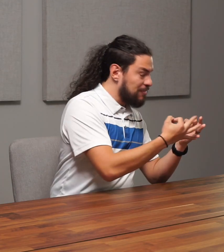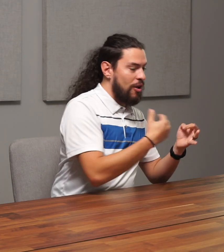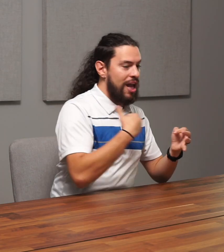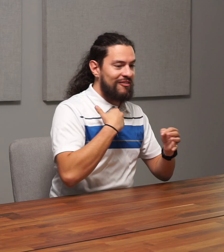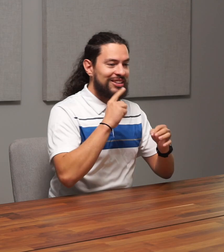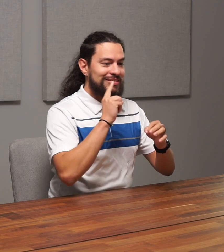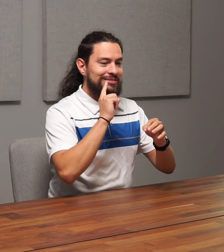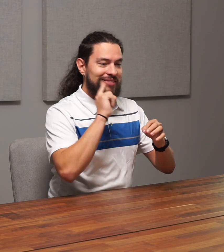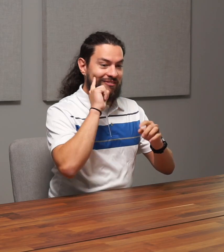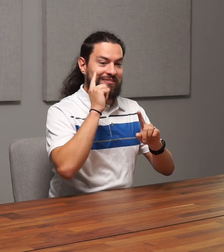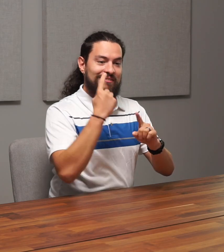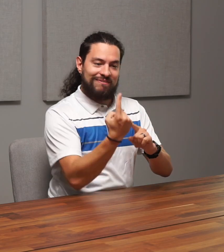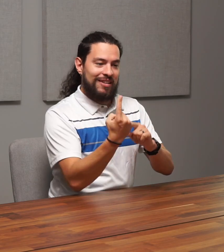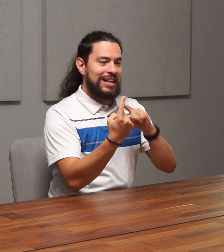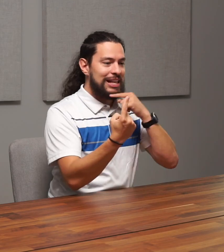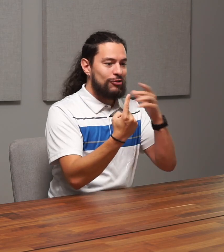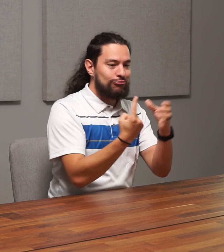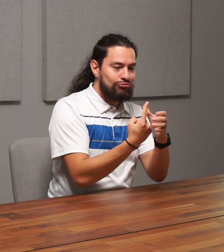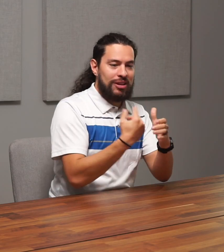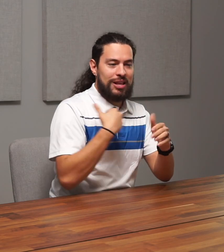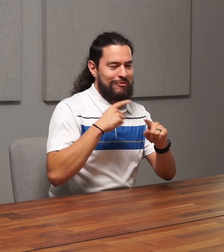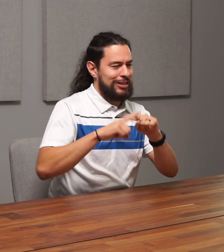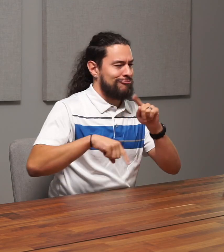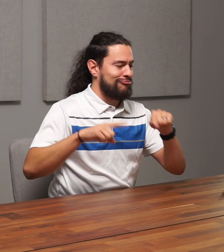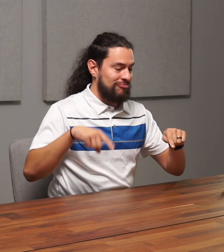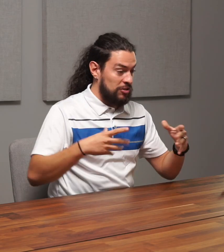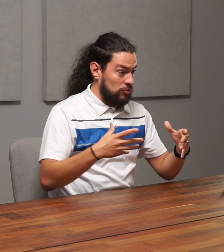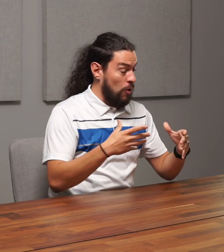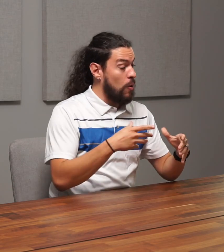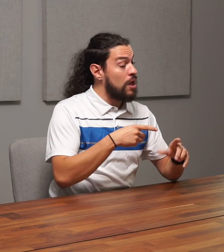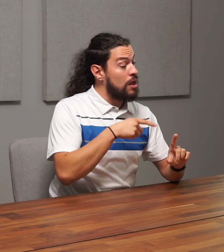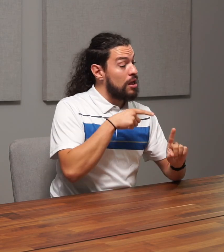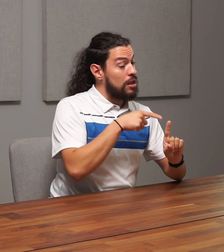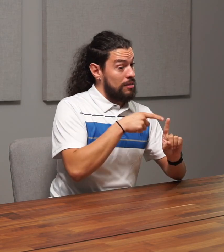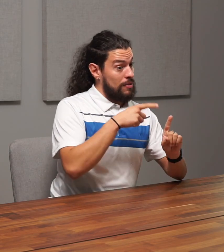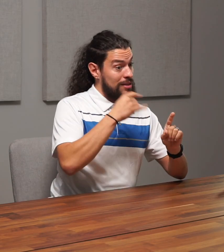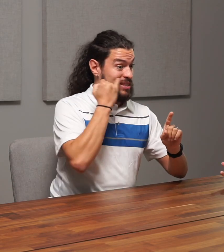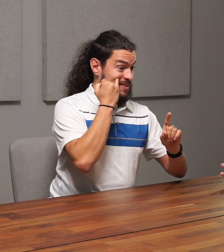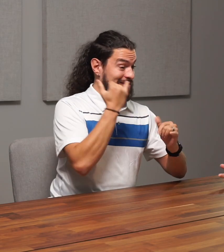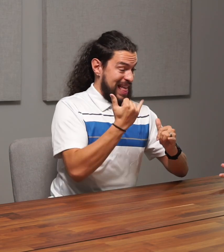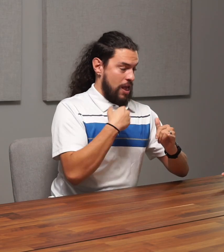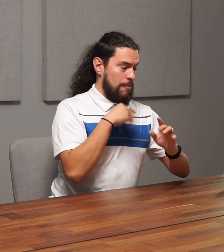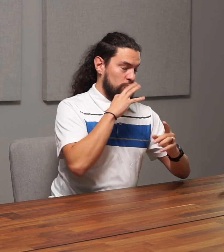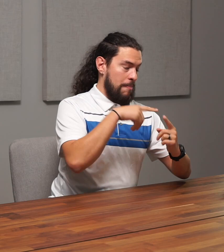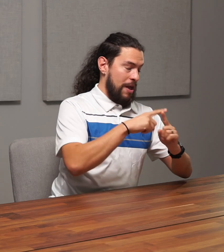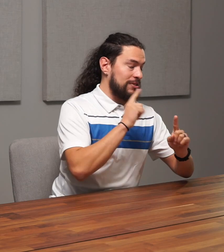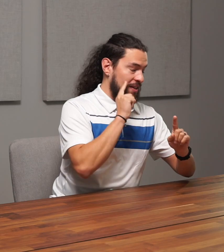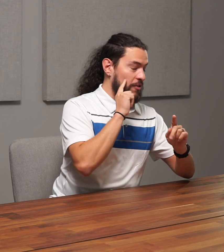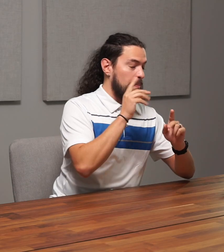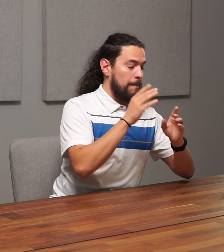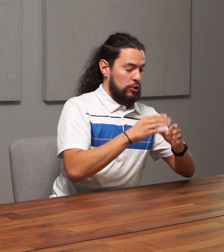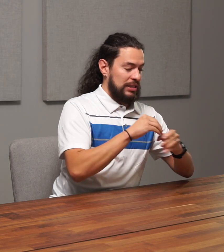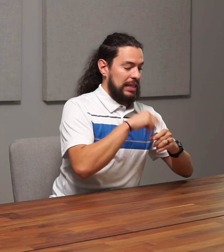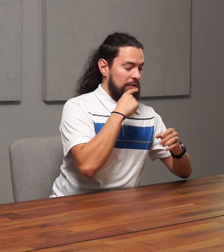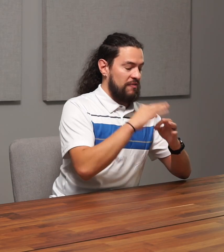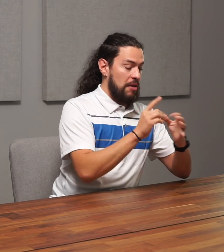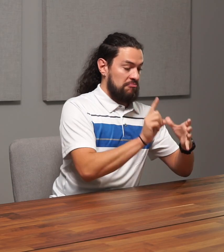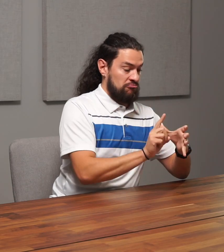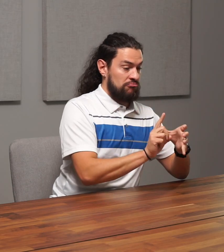you know sometimes in the deaf community there's you know an entire deaf family there's a deaf family but just one deaf member there's a lot of variety within our community